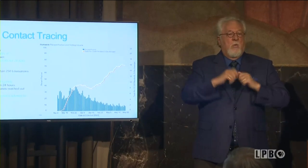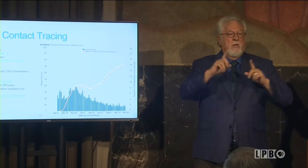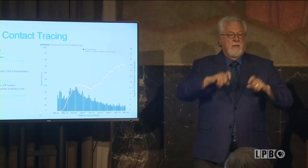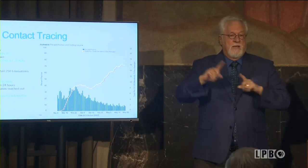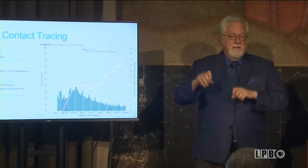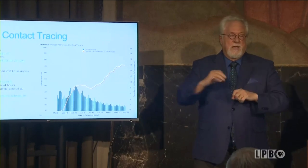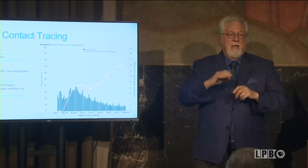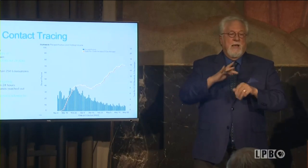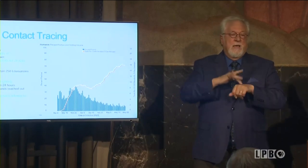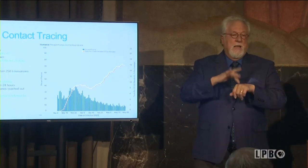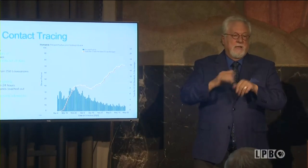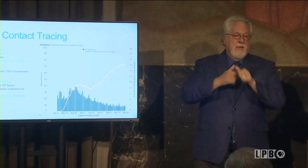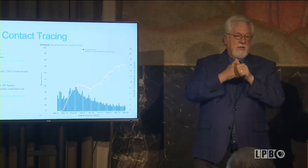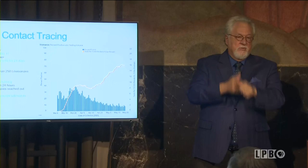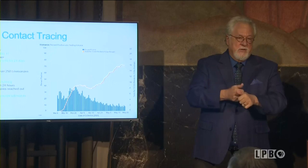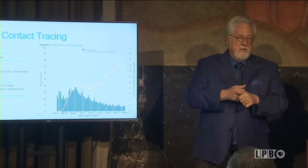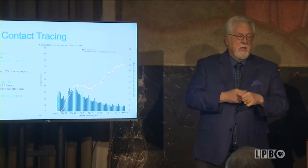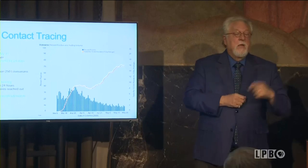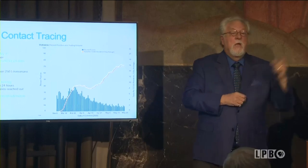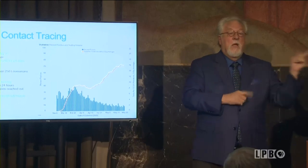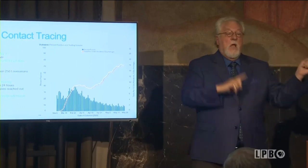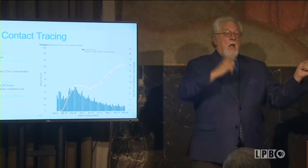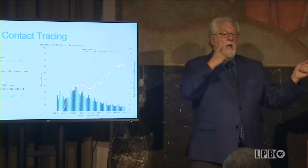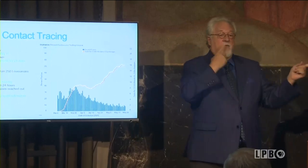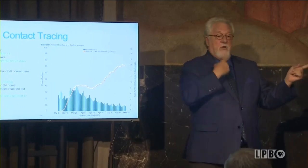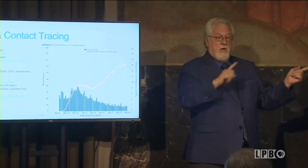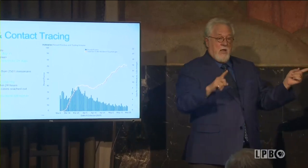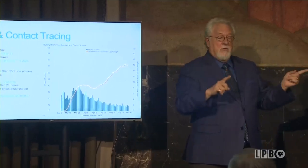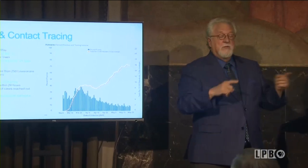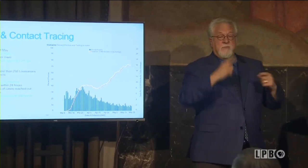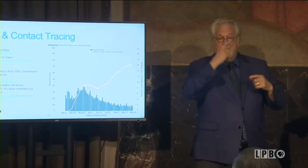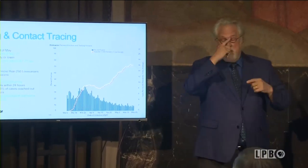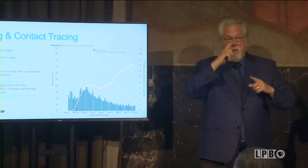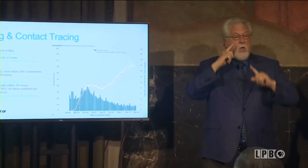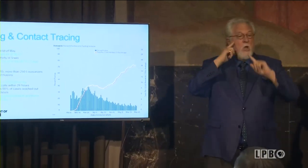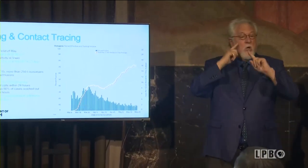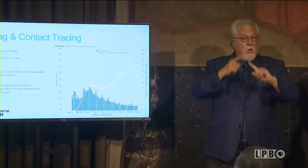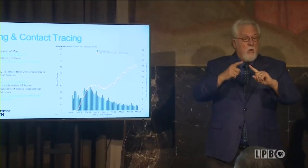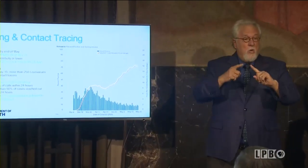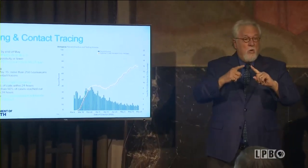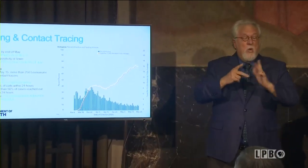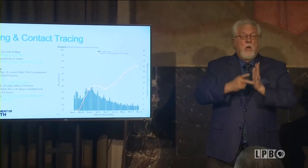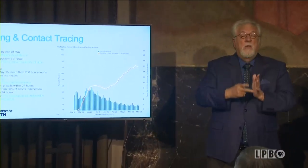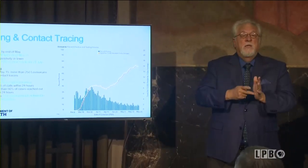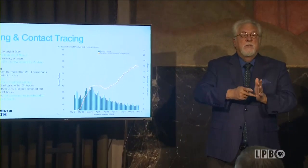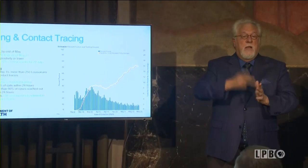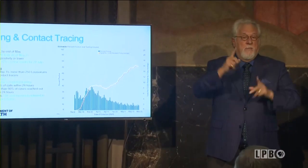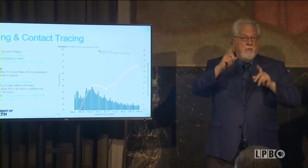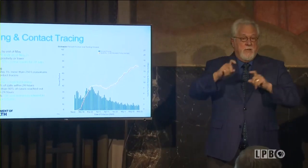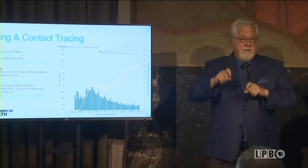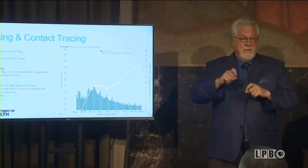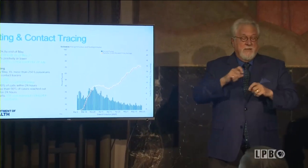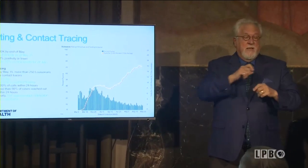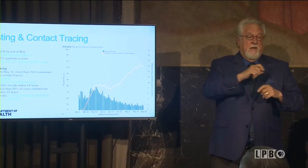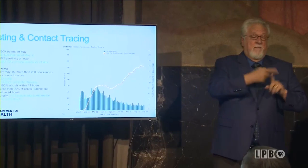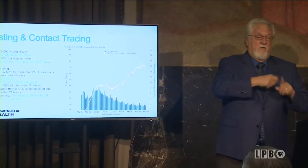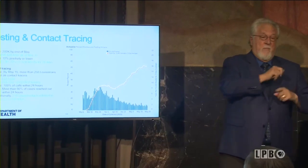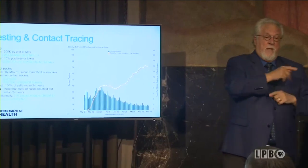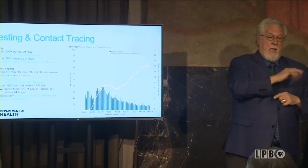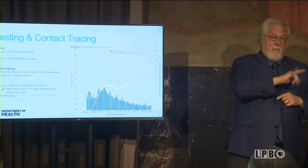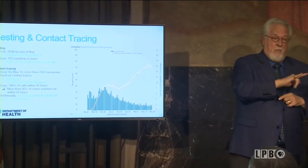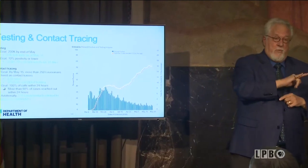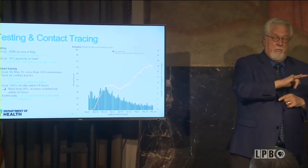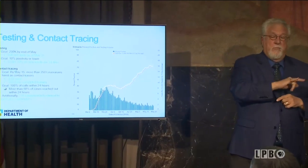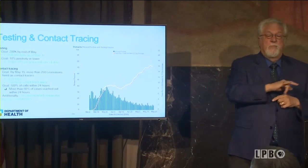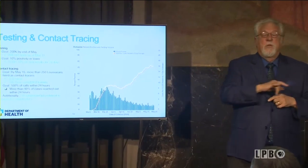contact tracing. As you heard the governor announce, we had set a goal of doubling the amount of testing that we did in April at the